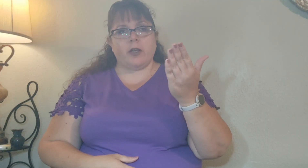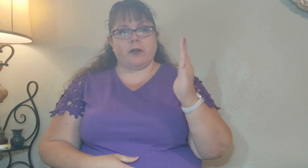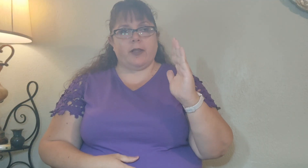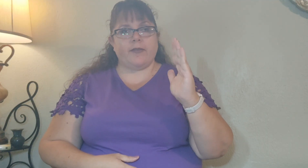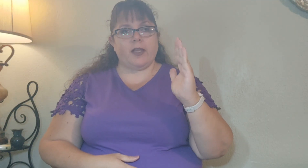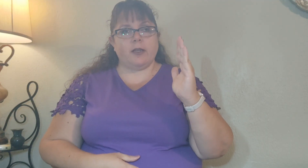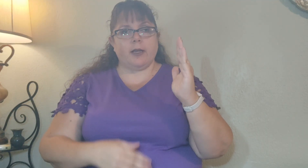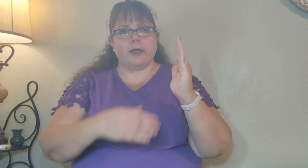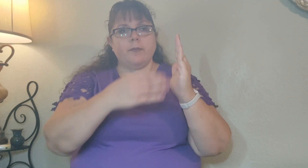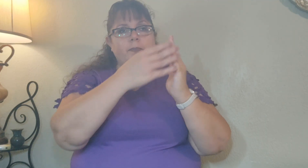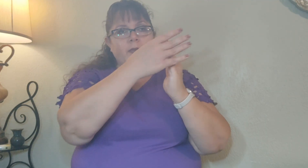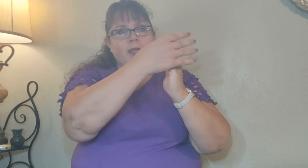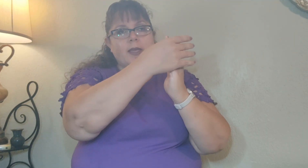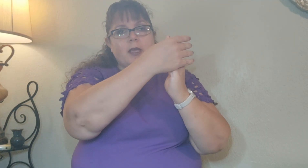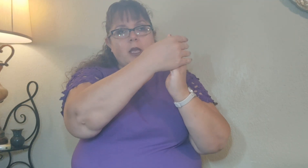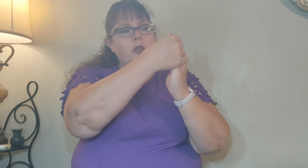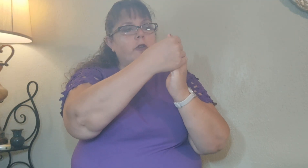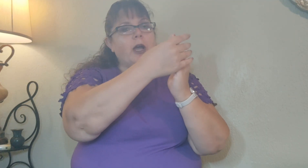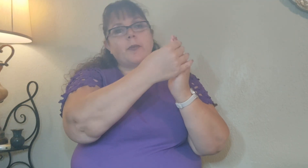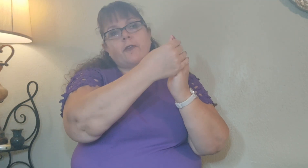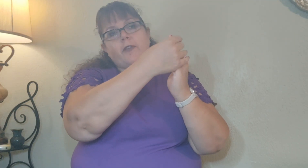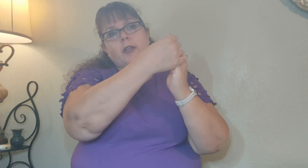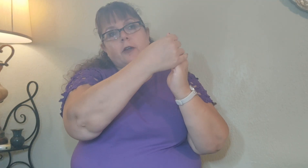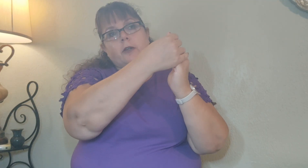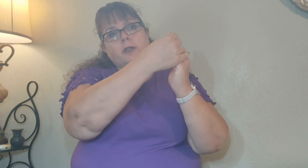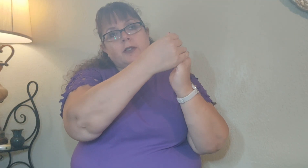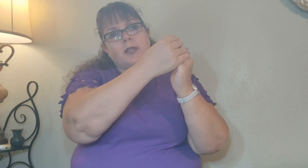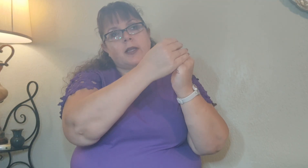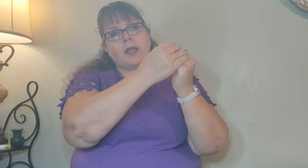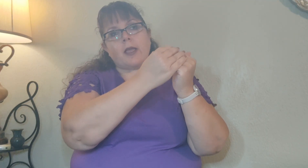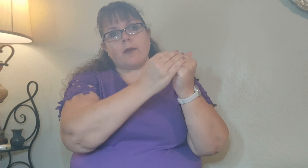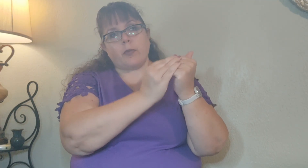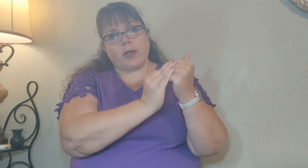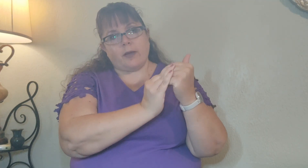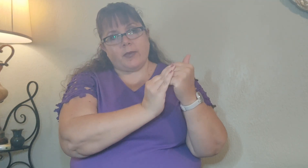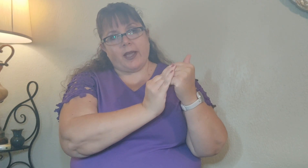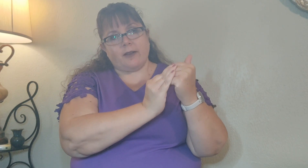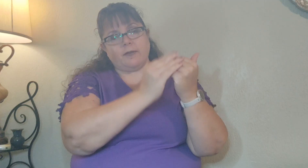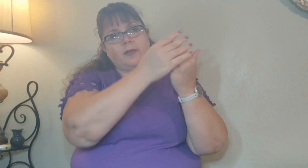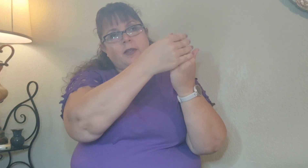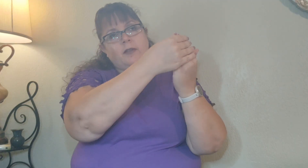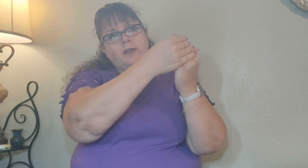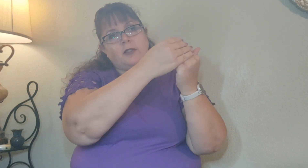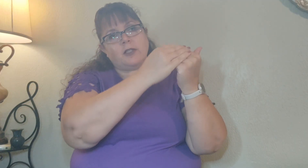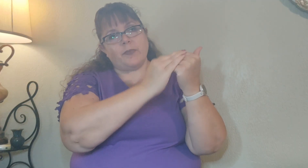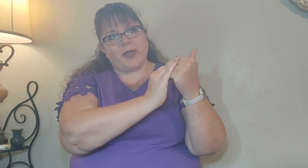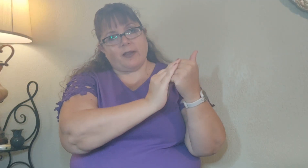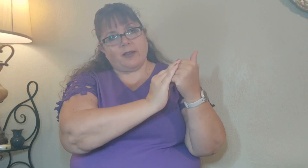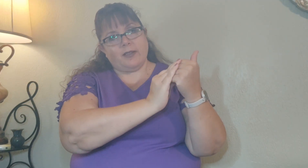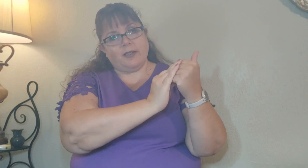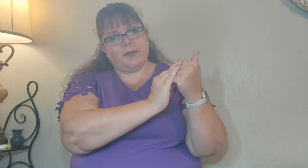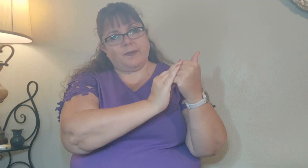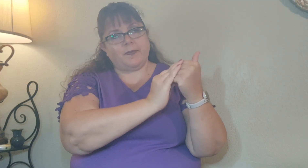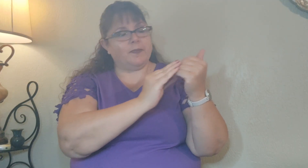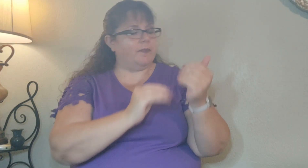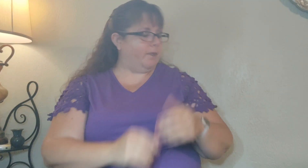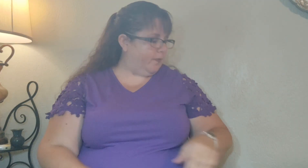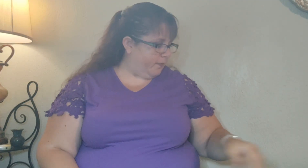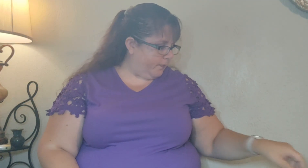your left hand up, and you grab your fingers and bring them down to bend.